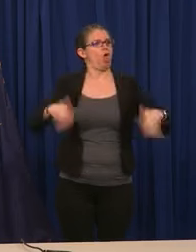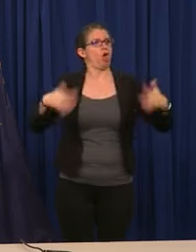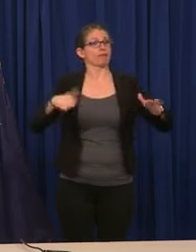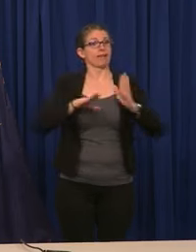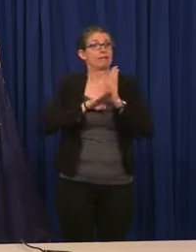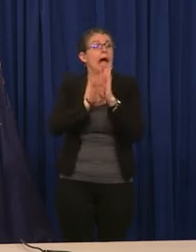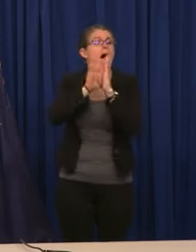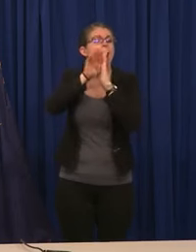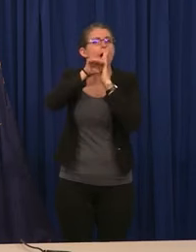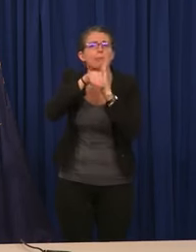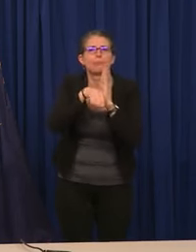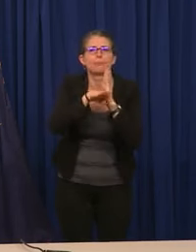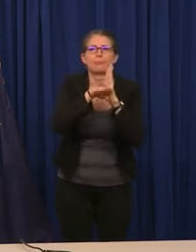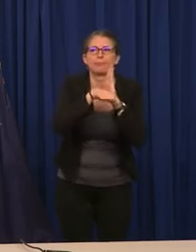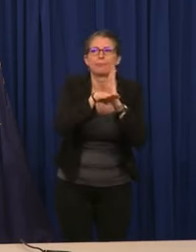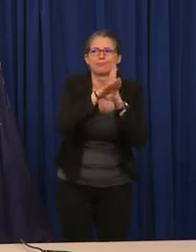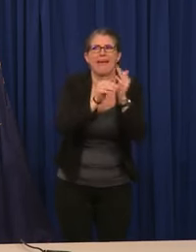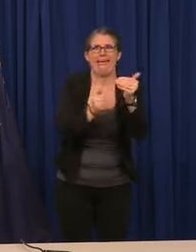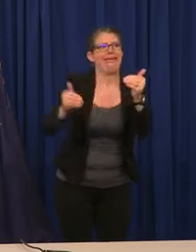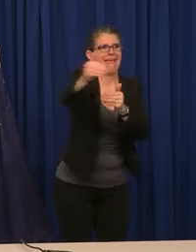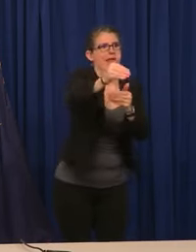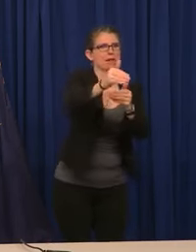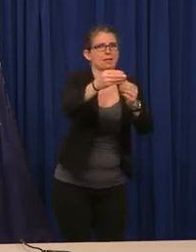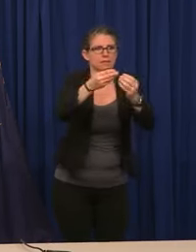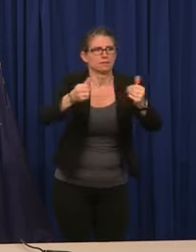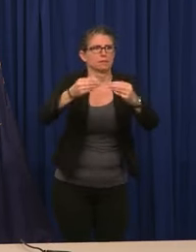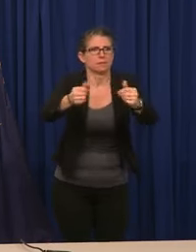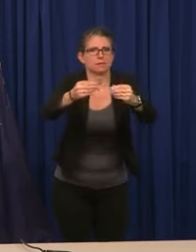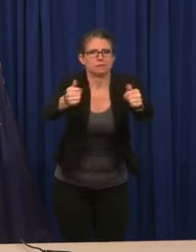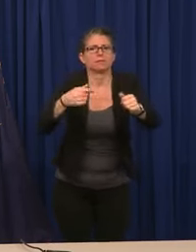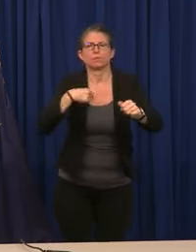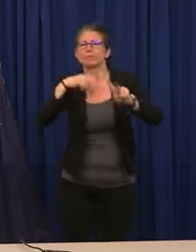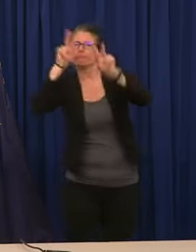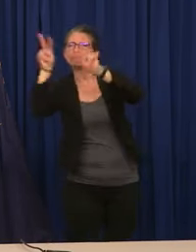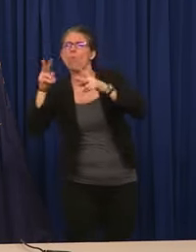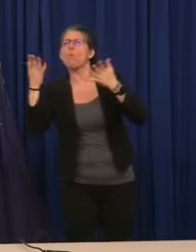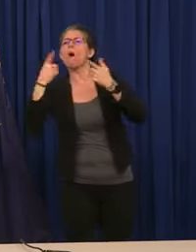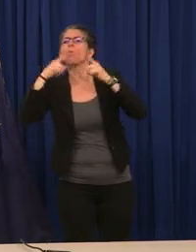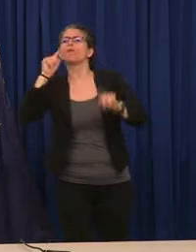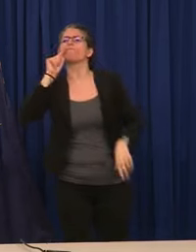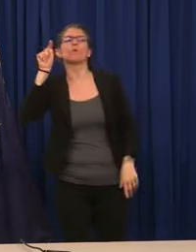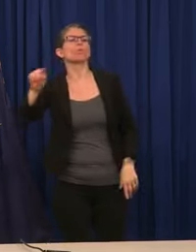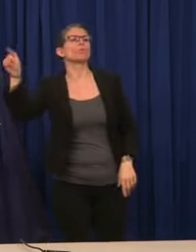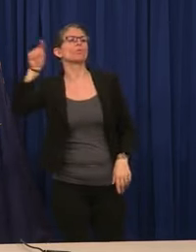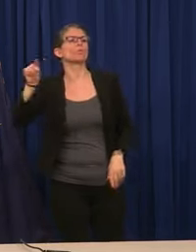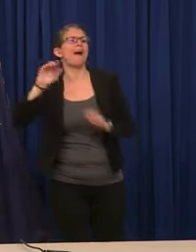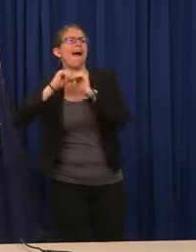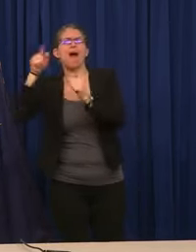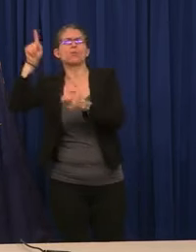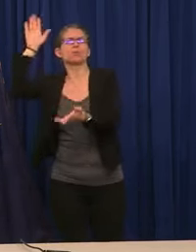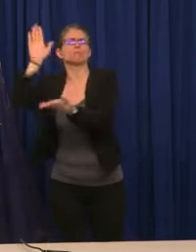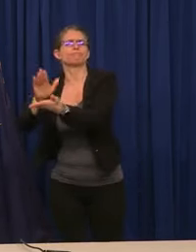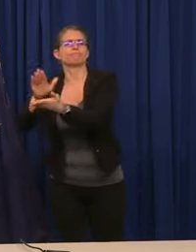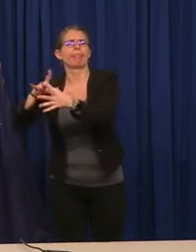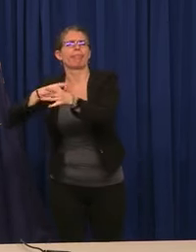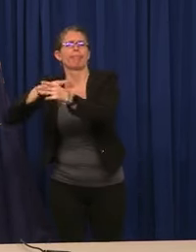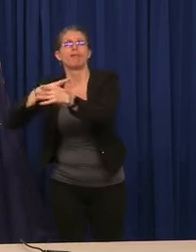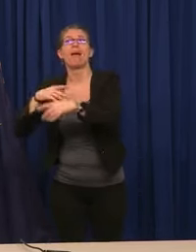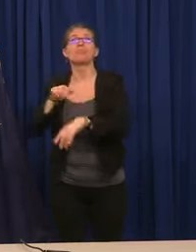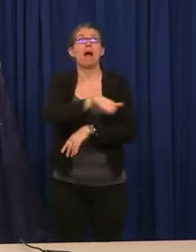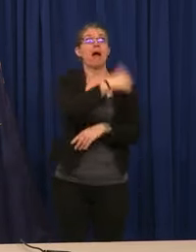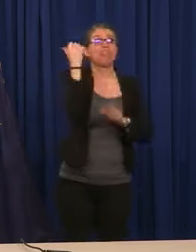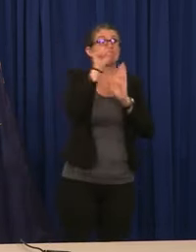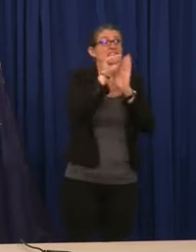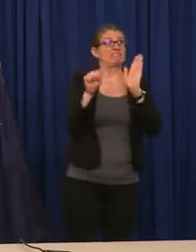get a sense of what might have worked and what might have not worked. And so for that, I'm in pretty good contact with my counterparts in Massachusetts and